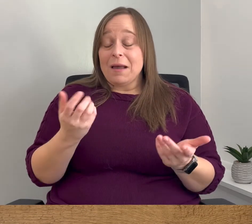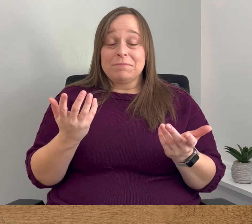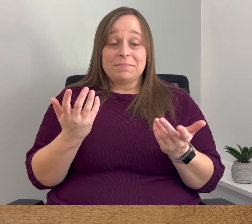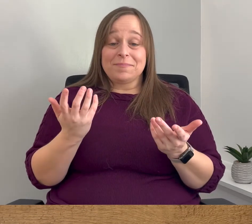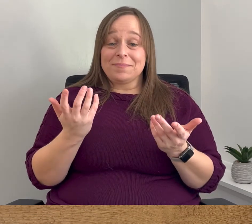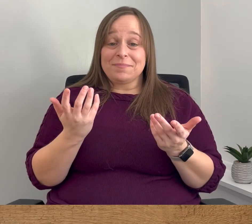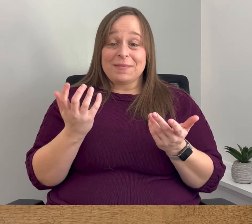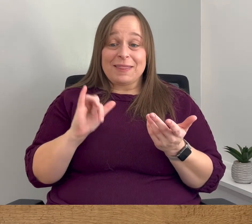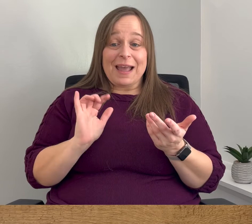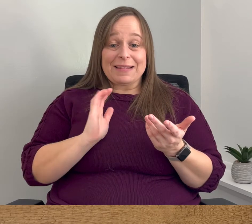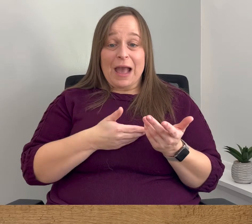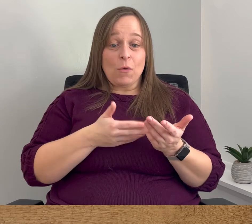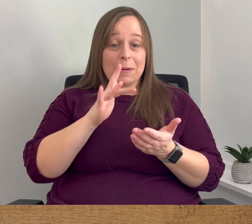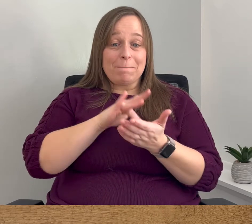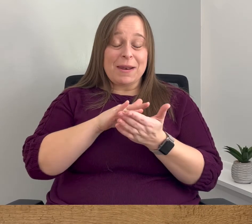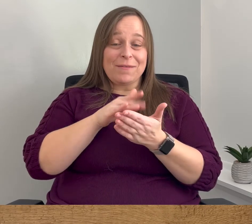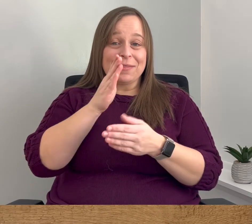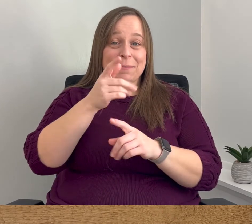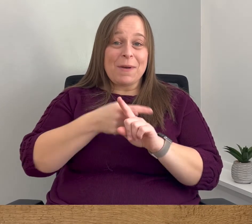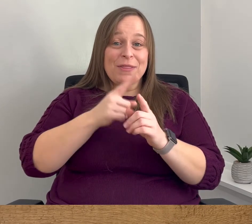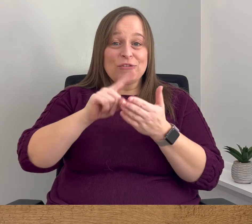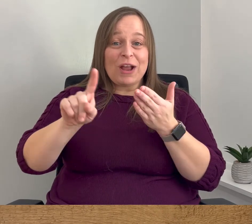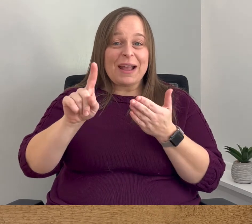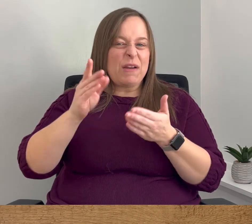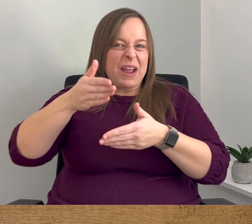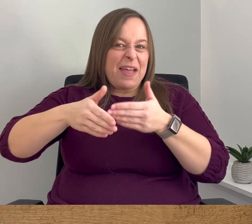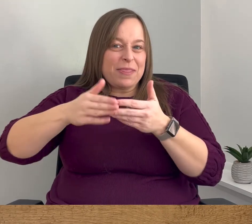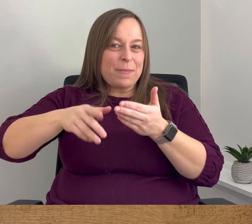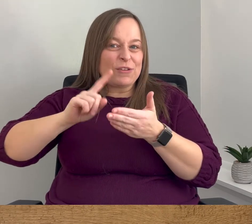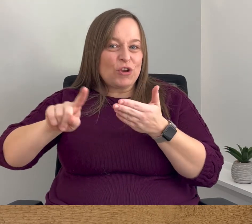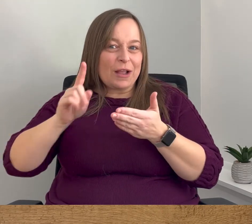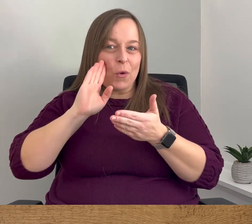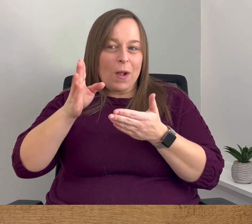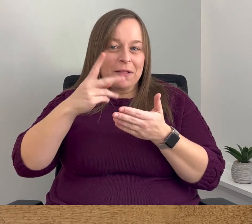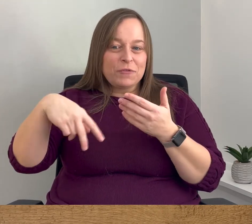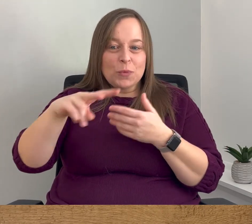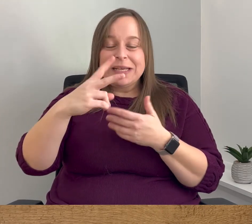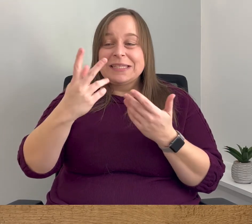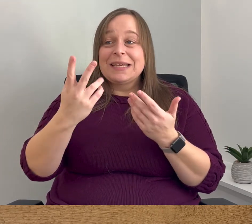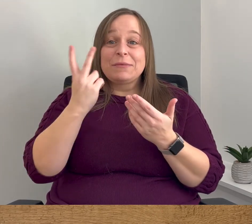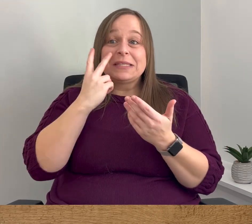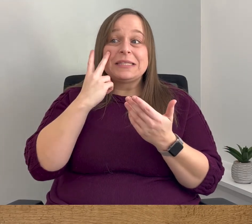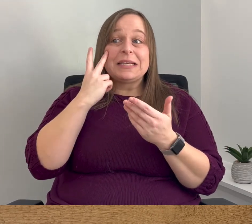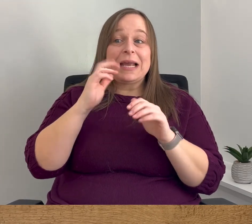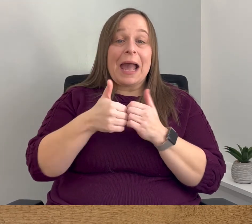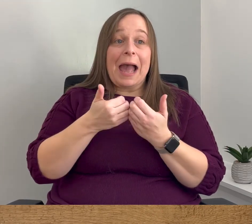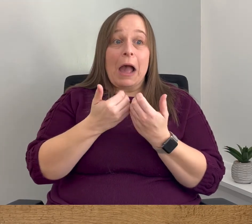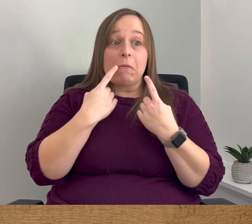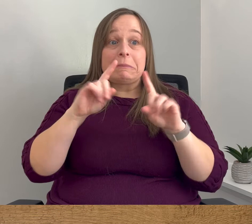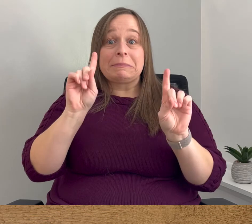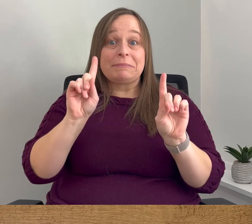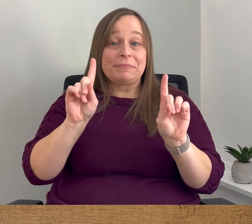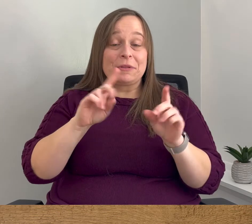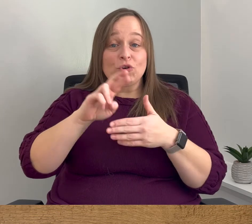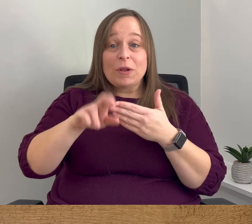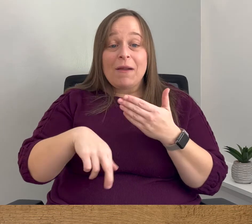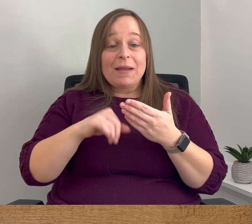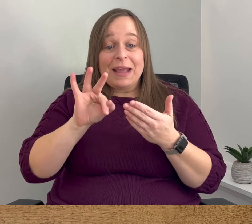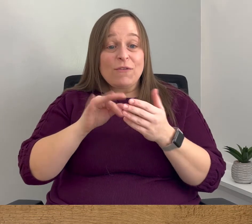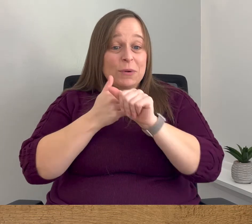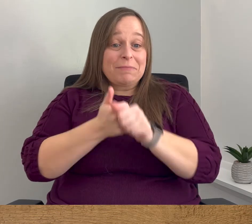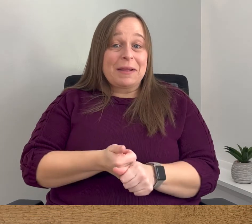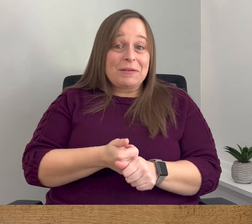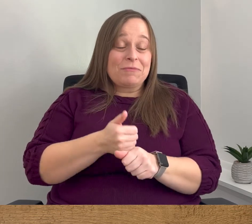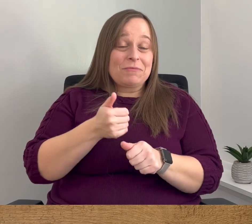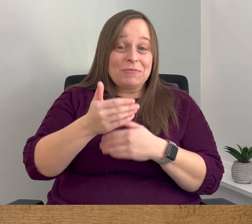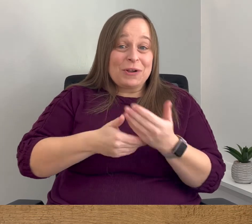So yeah, that is our mid-month check-in, and I'll be doing an end-of-the-month check-in, and we'll see how things turned out and if